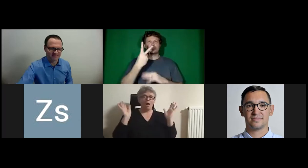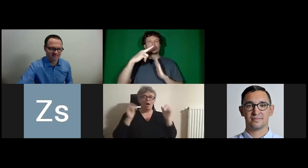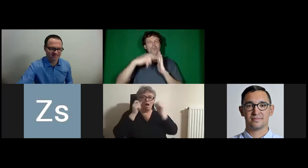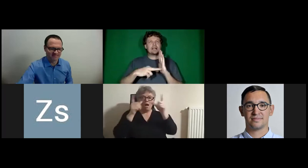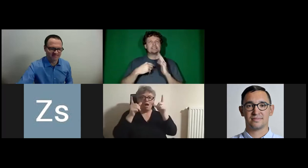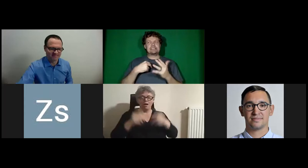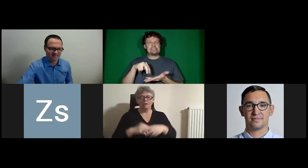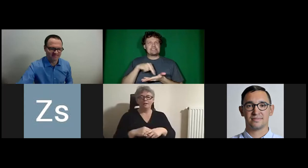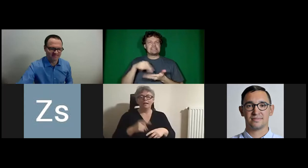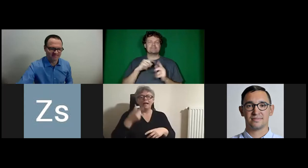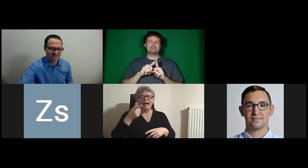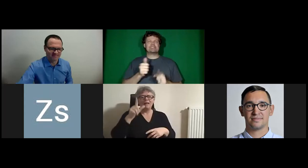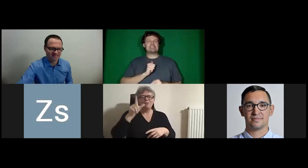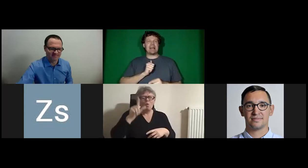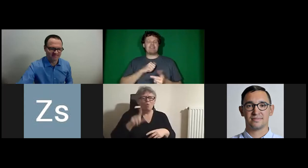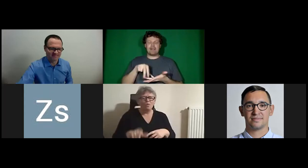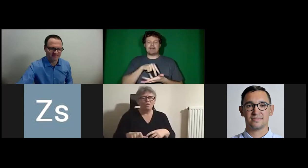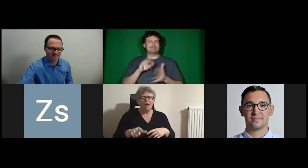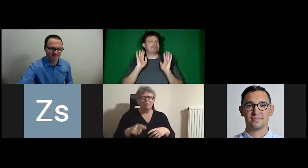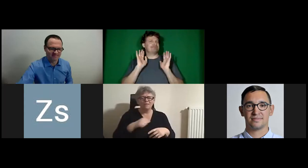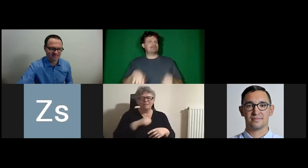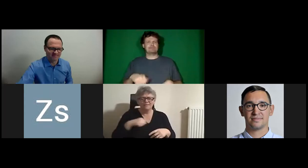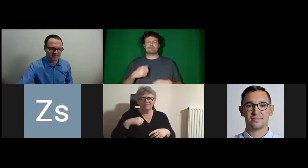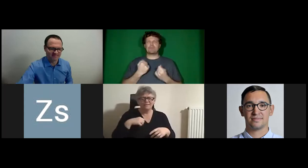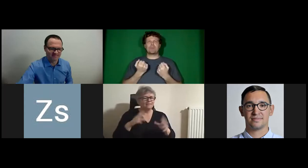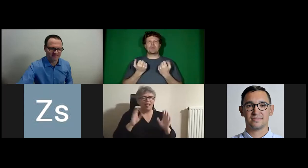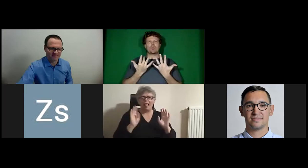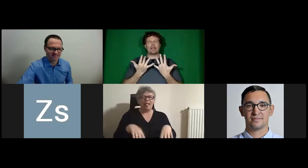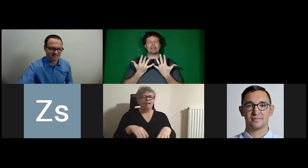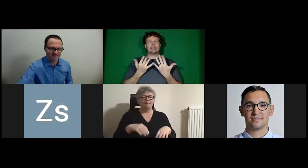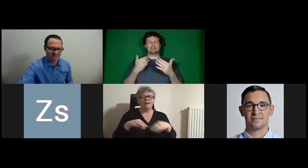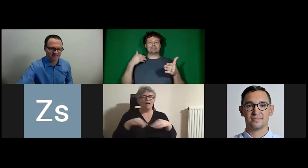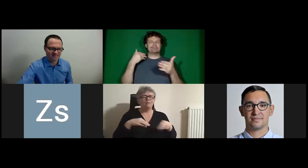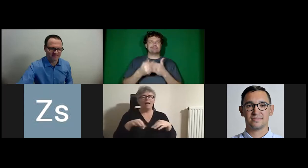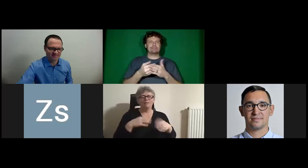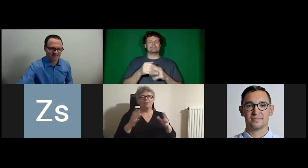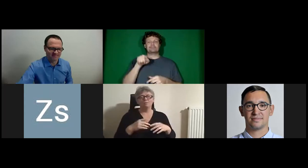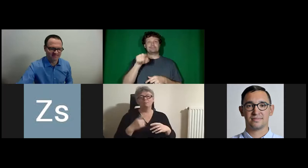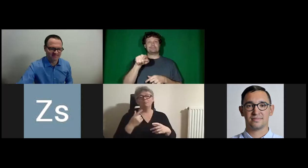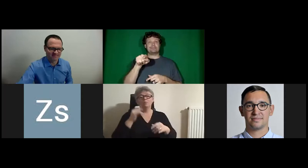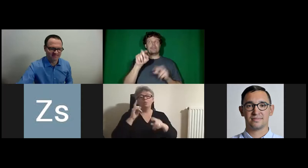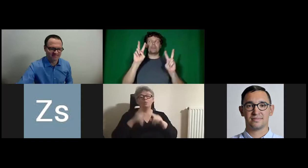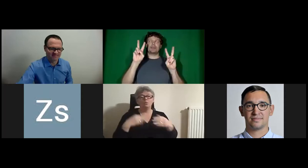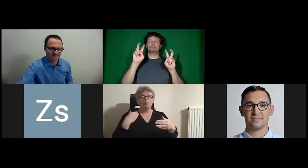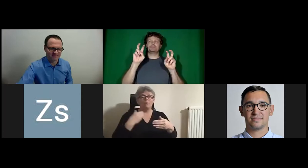They told me, wow. So I practiced dancing by myself for 2 weeks.